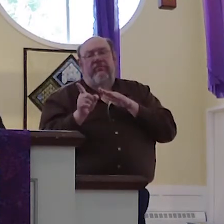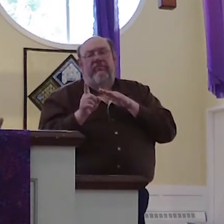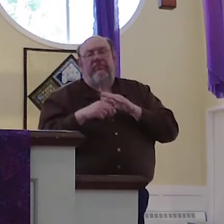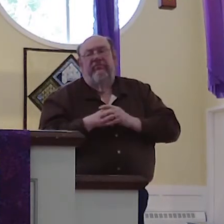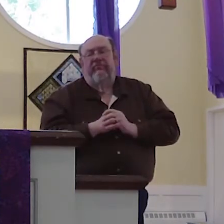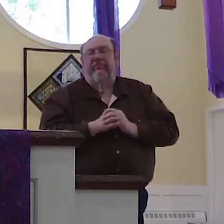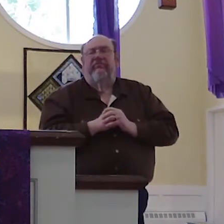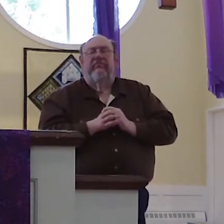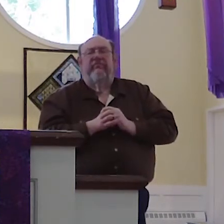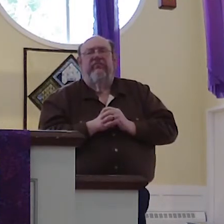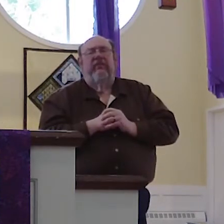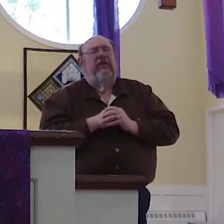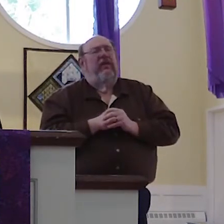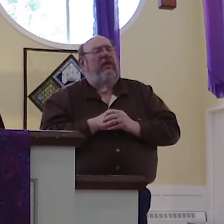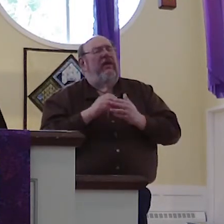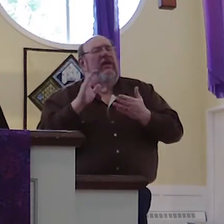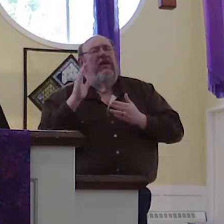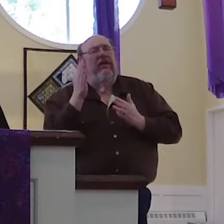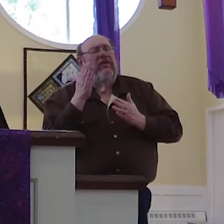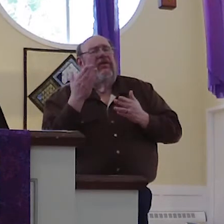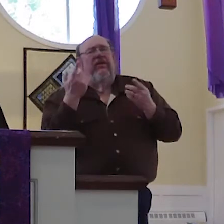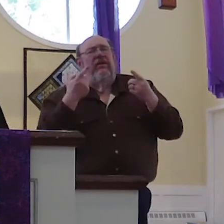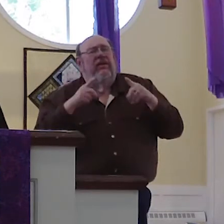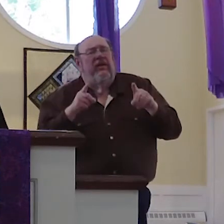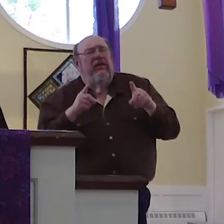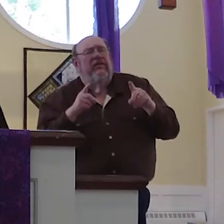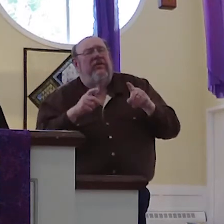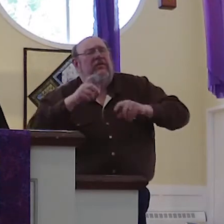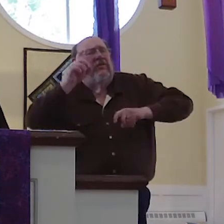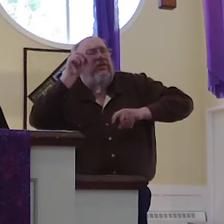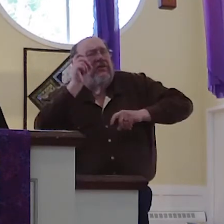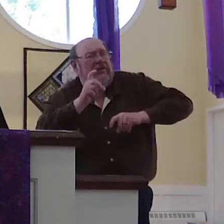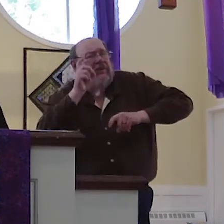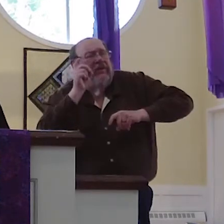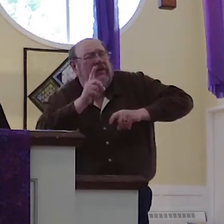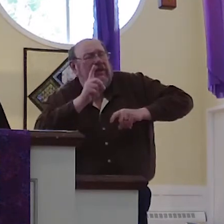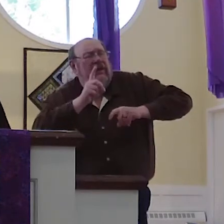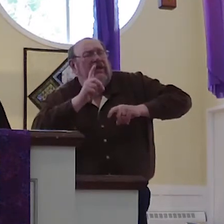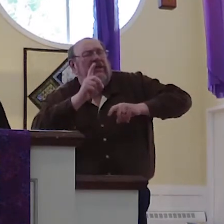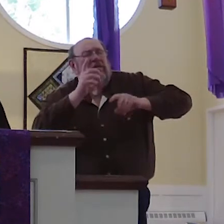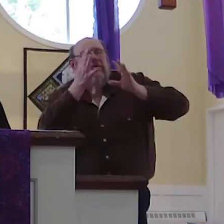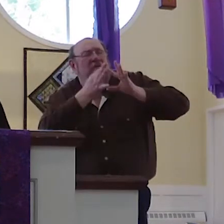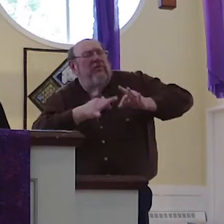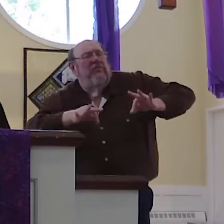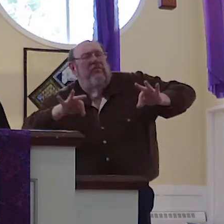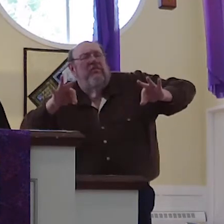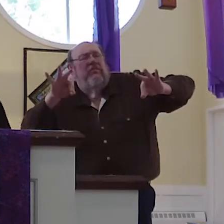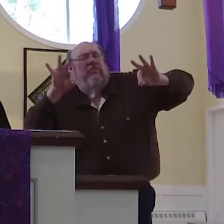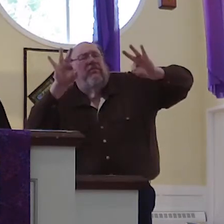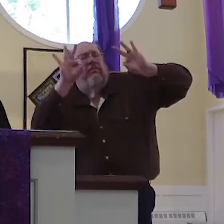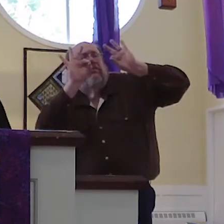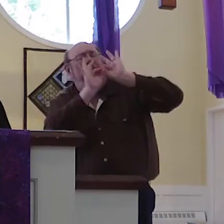And yet it seems that happens in the moment when you need words the most.